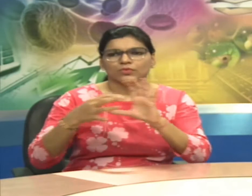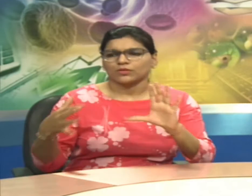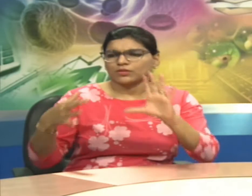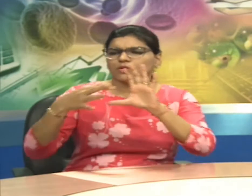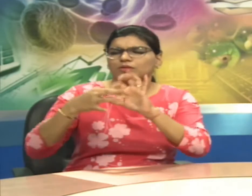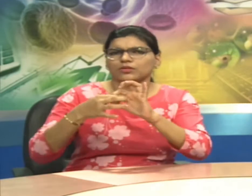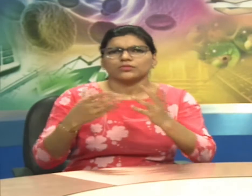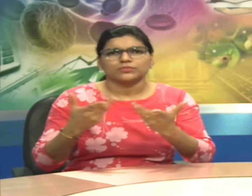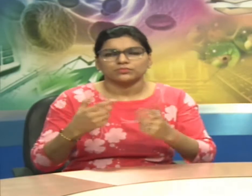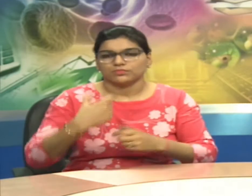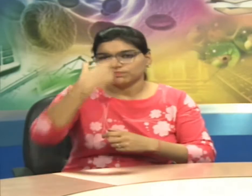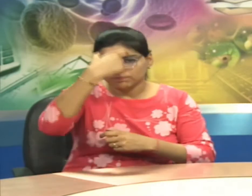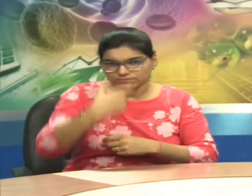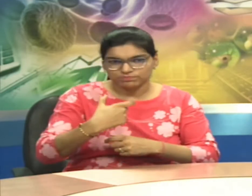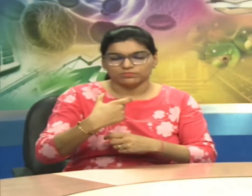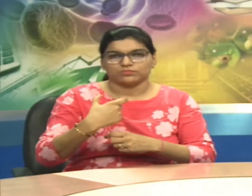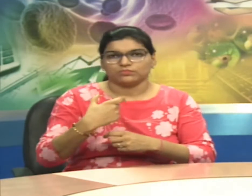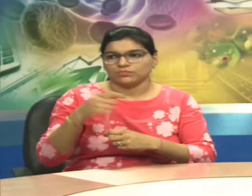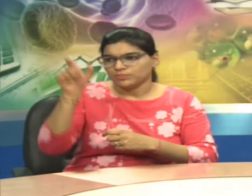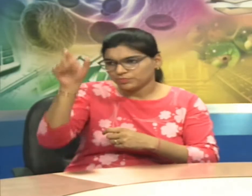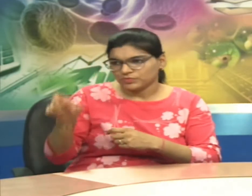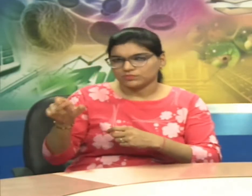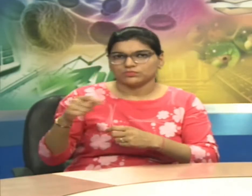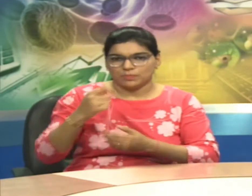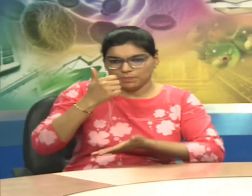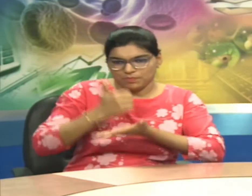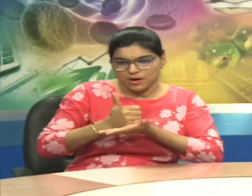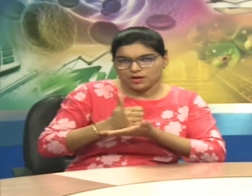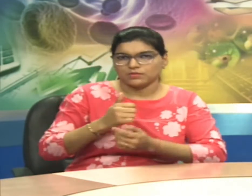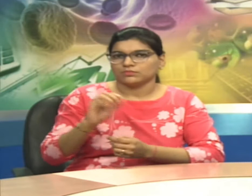Dealing, which means two persons